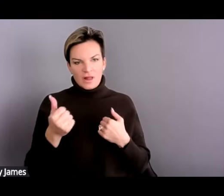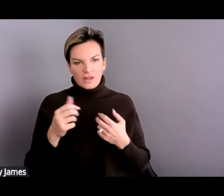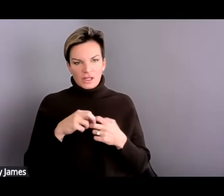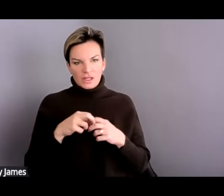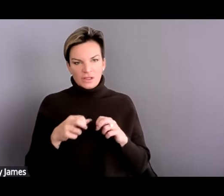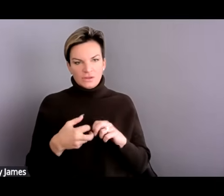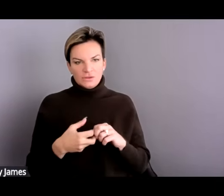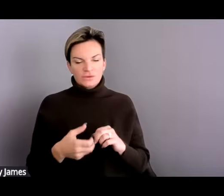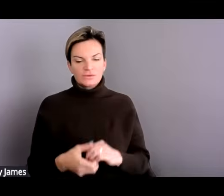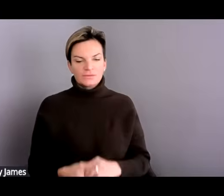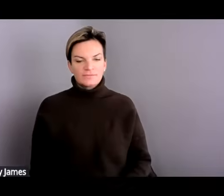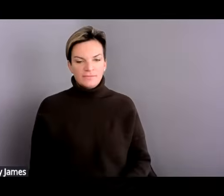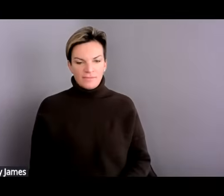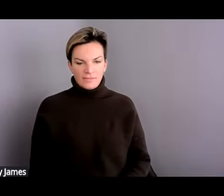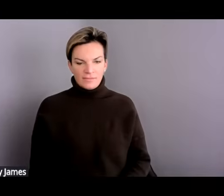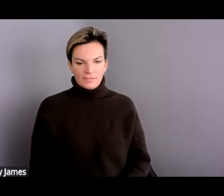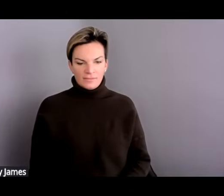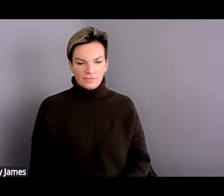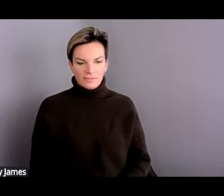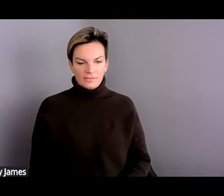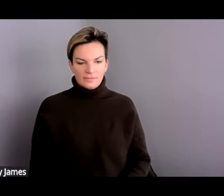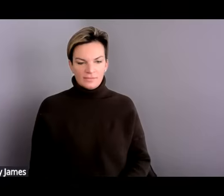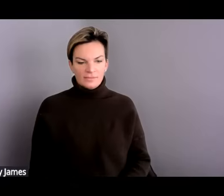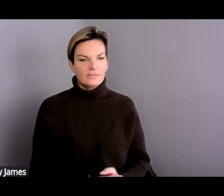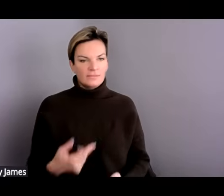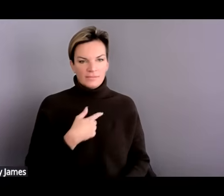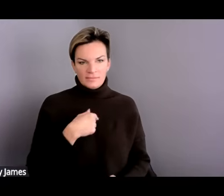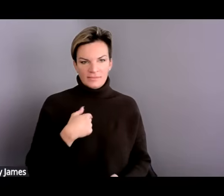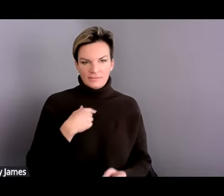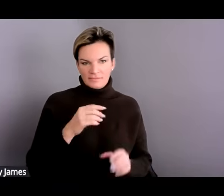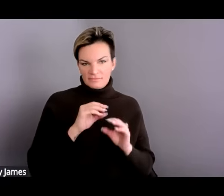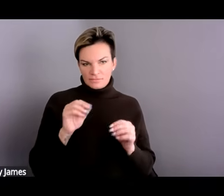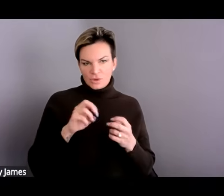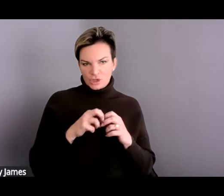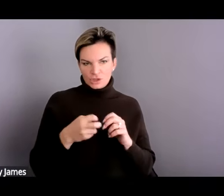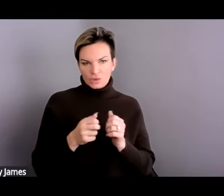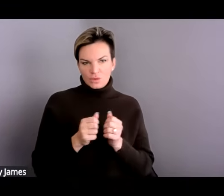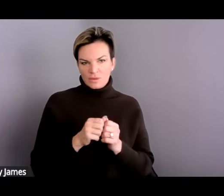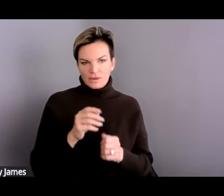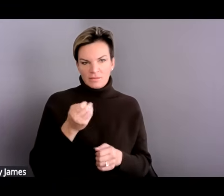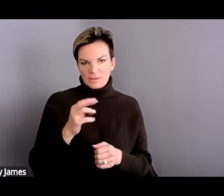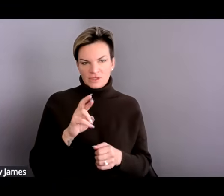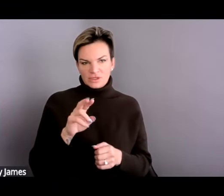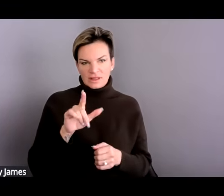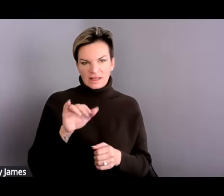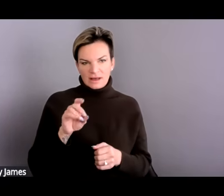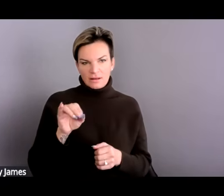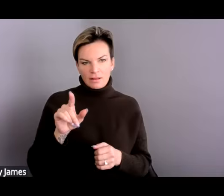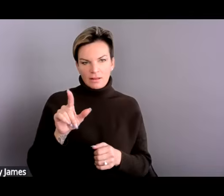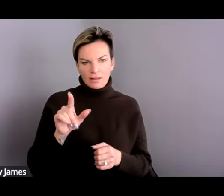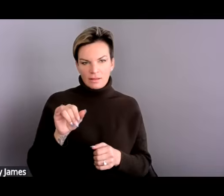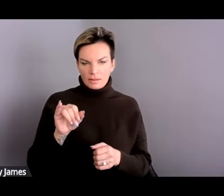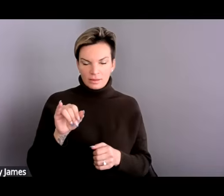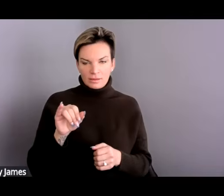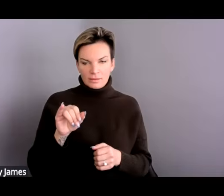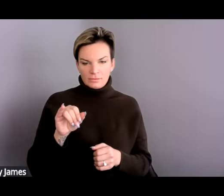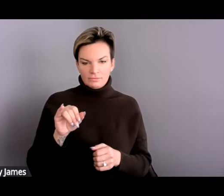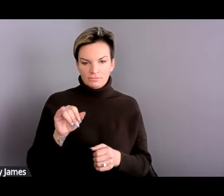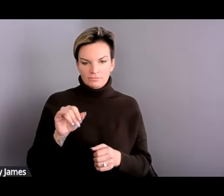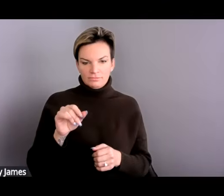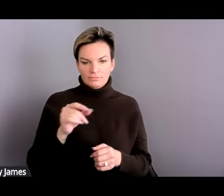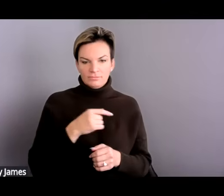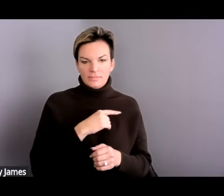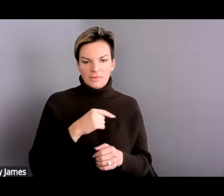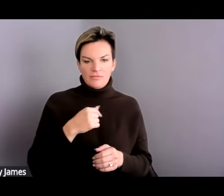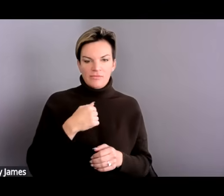but We don't have anything pressing from the issue with Mr. Liedl. There's nothing pressing from that situation. So I'm